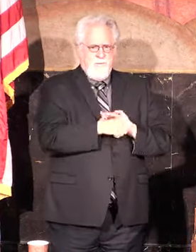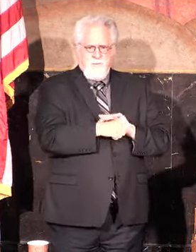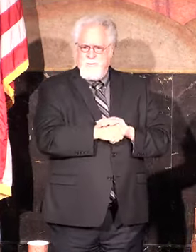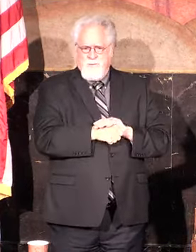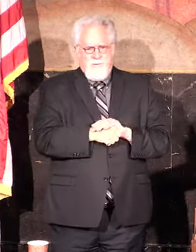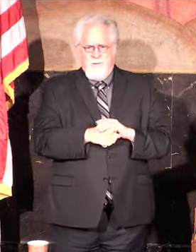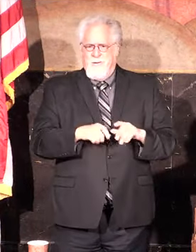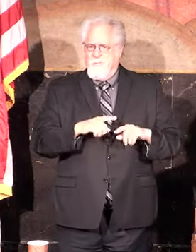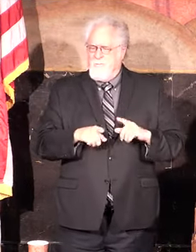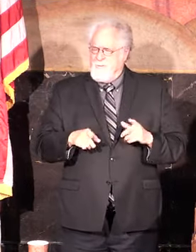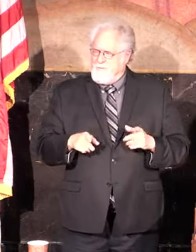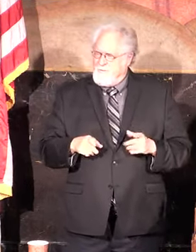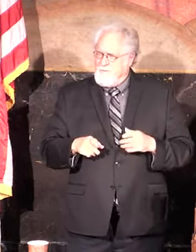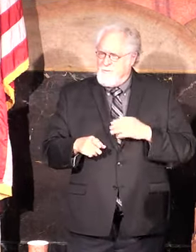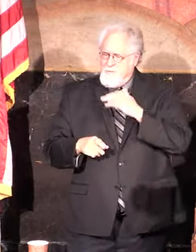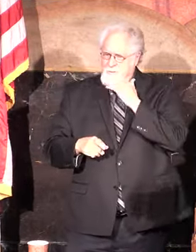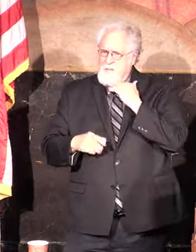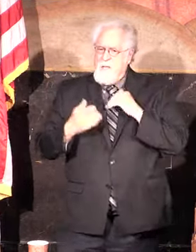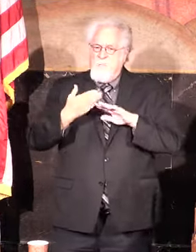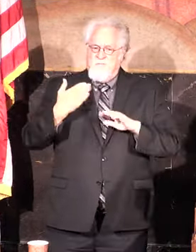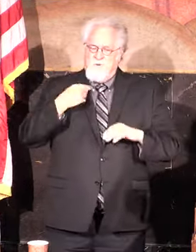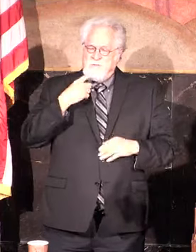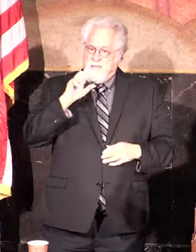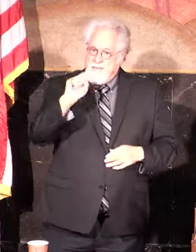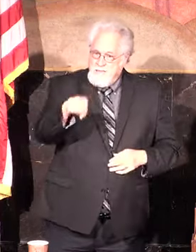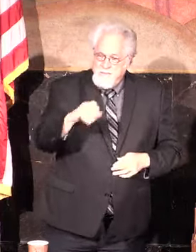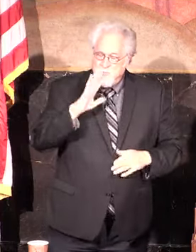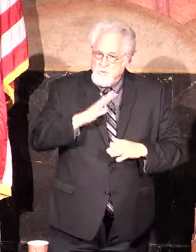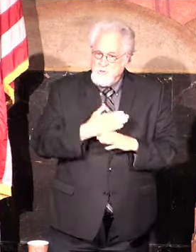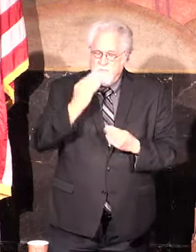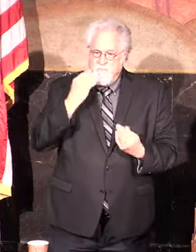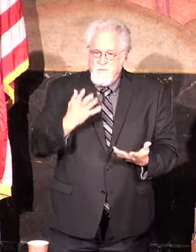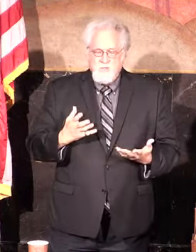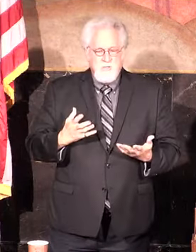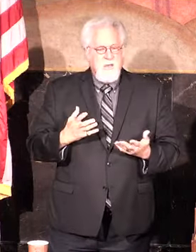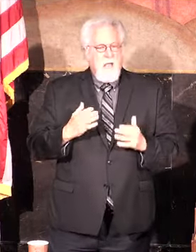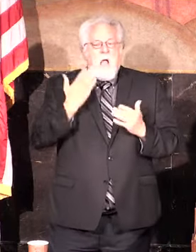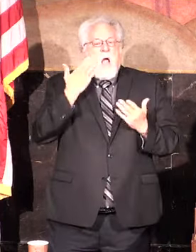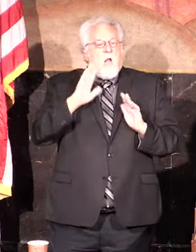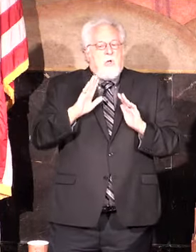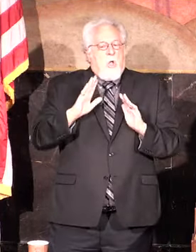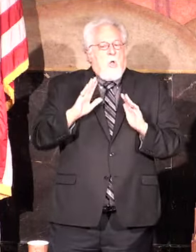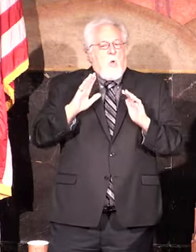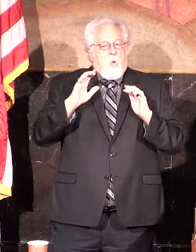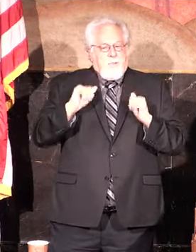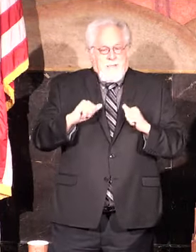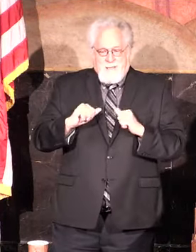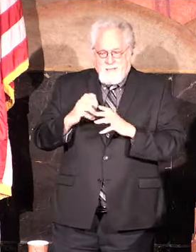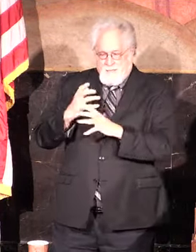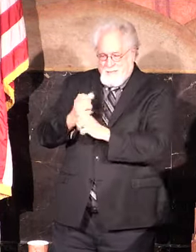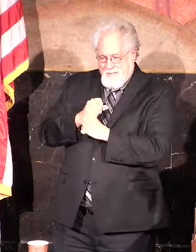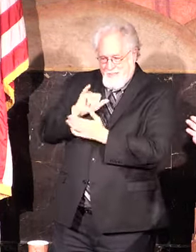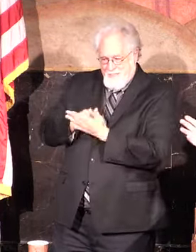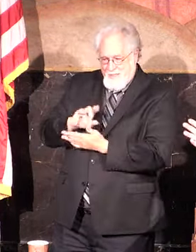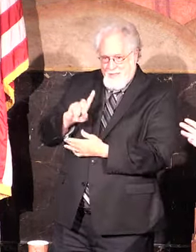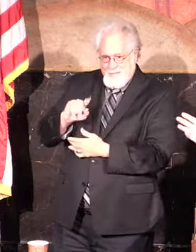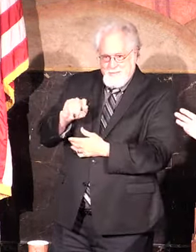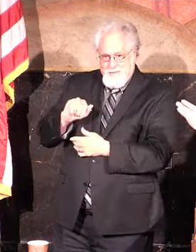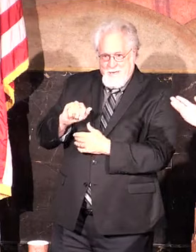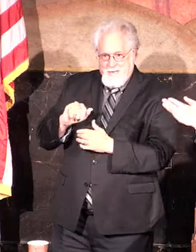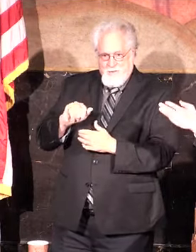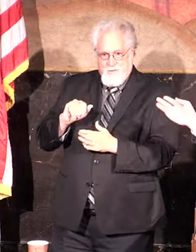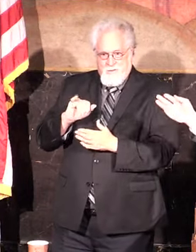but I want to make sure before I say yes, we're going to be sharing information. I don't know whether we're going to be able to capture that through the means that we